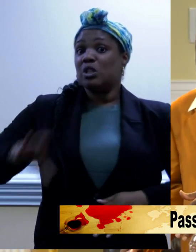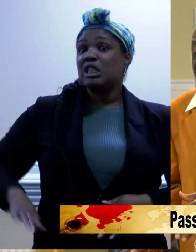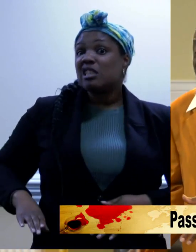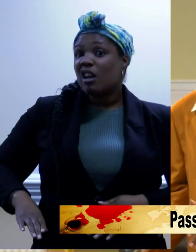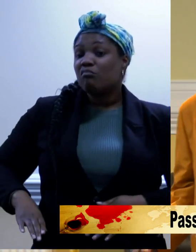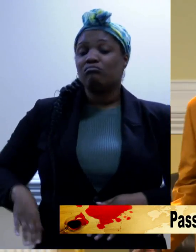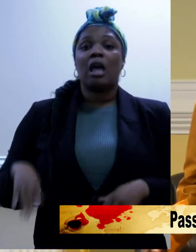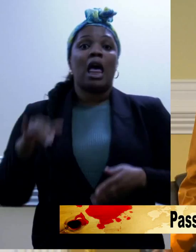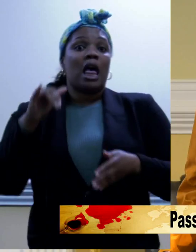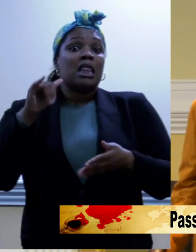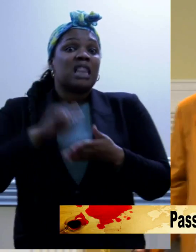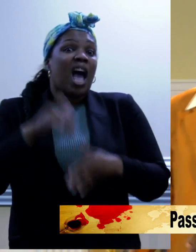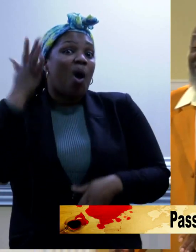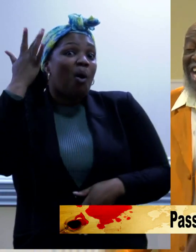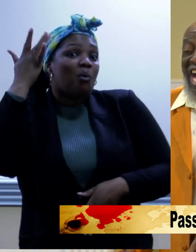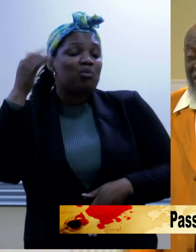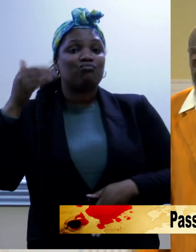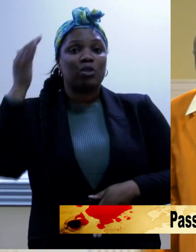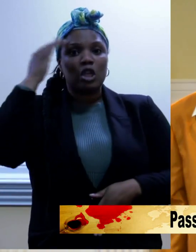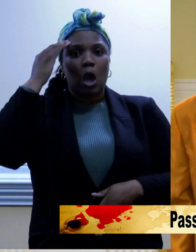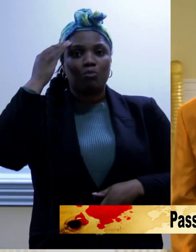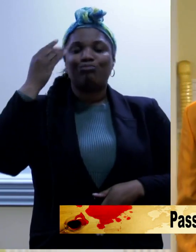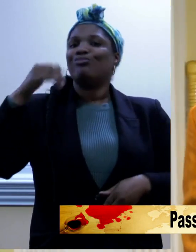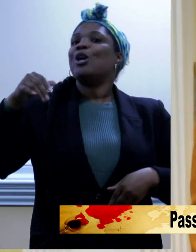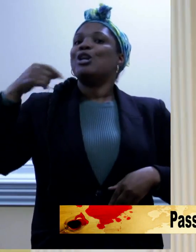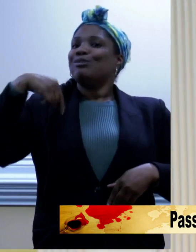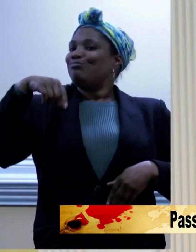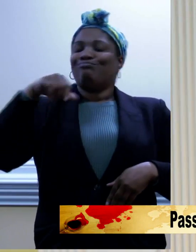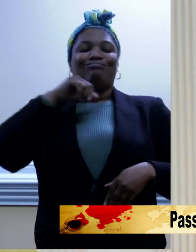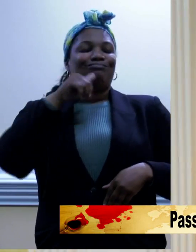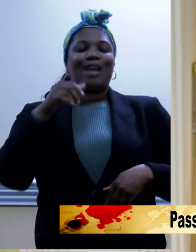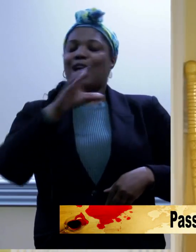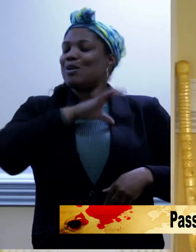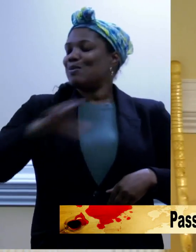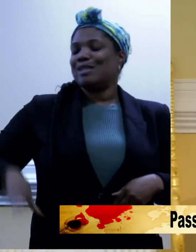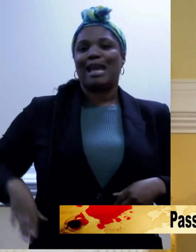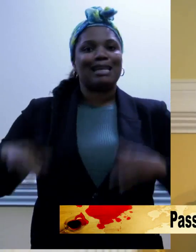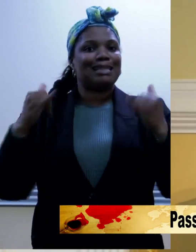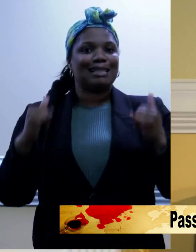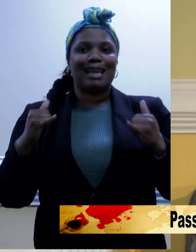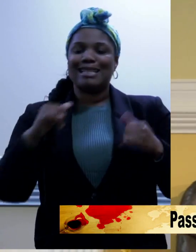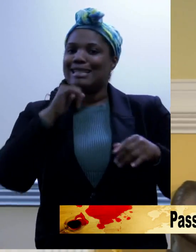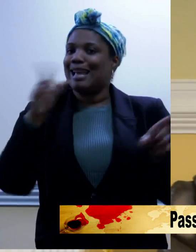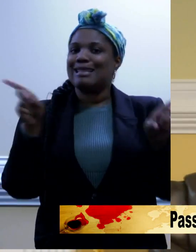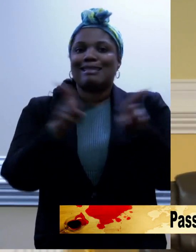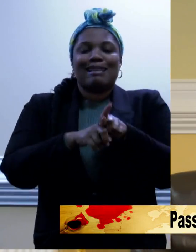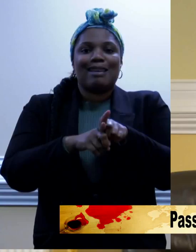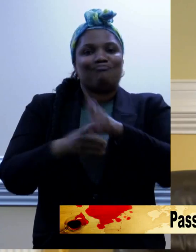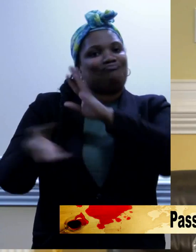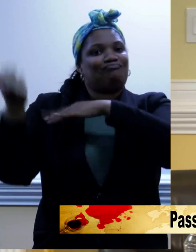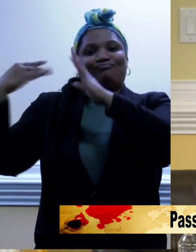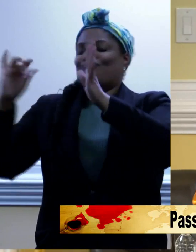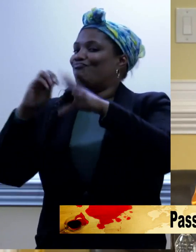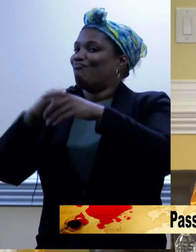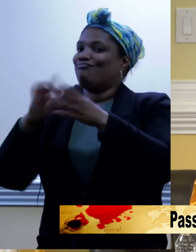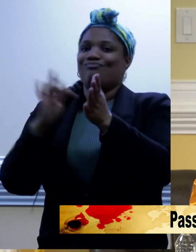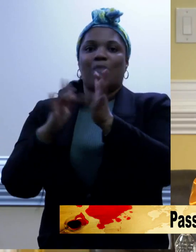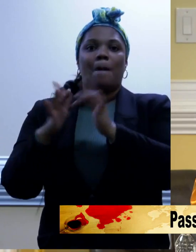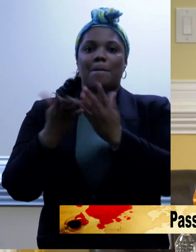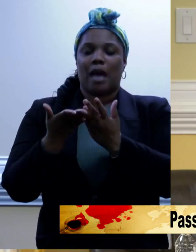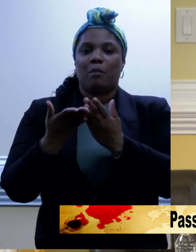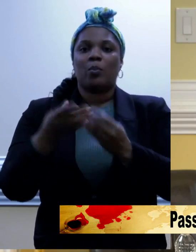called Christianity nowadays is not. It's all that simple. So we're going to look at this